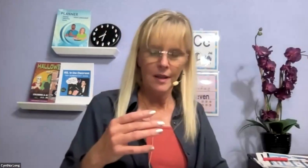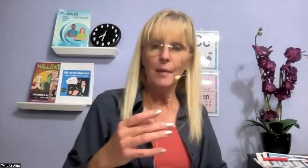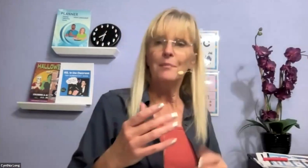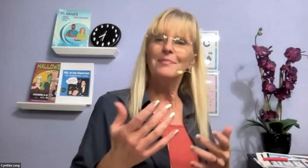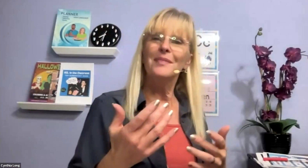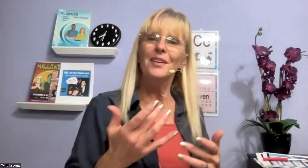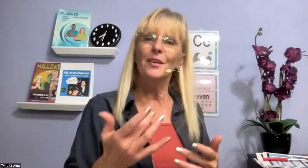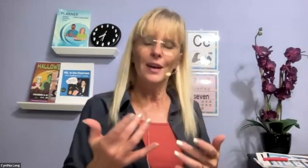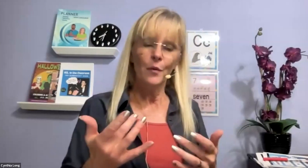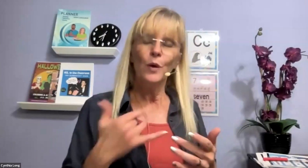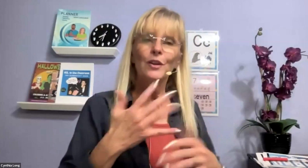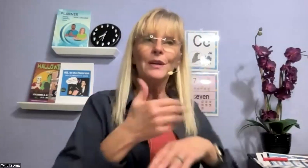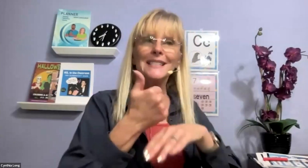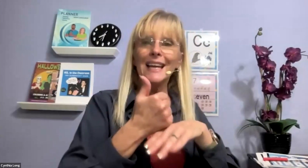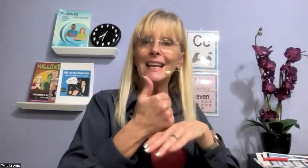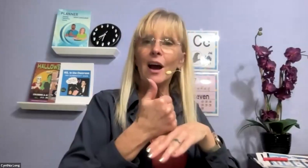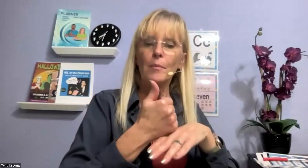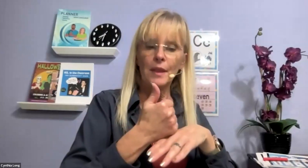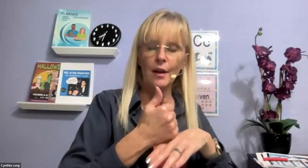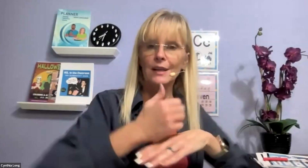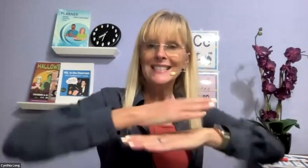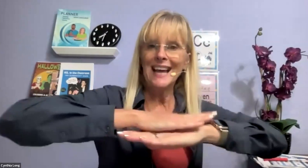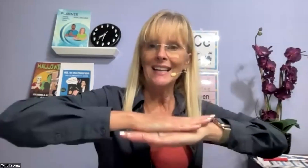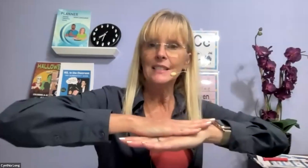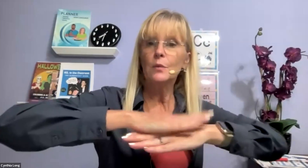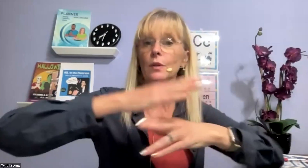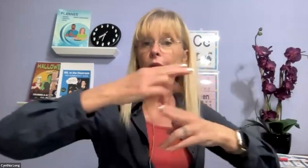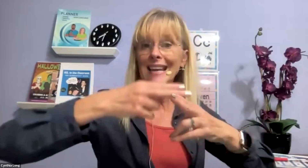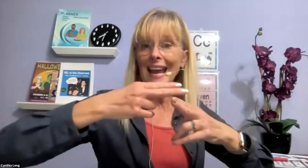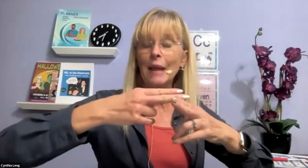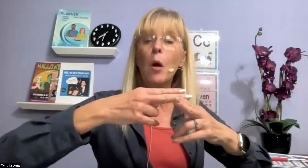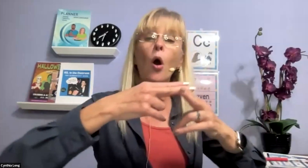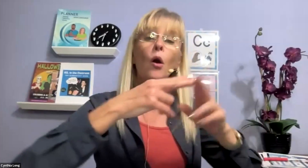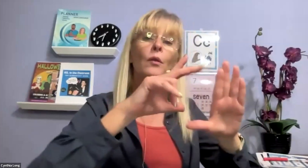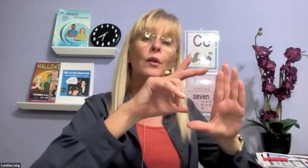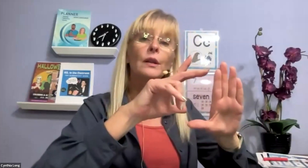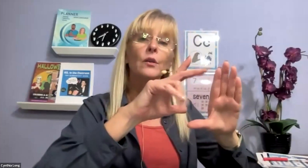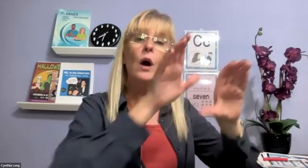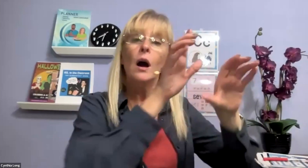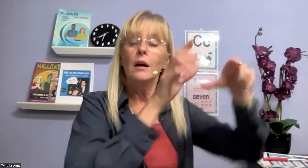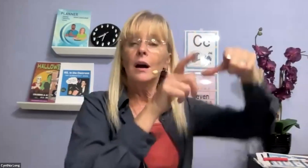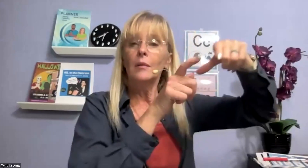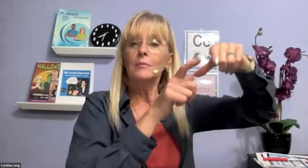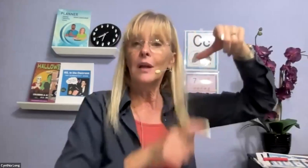when you are setting up their desk with their name or their little